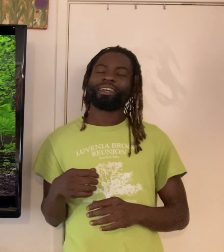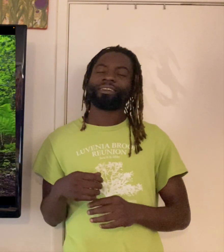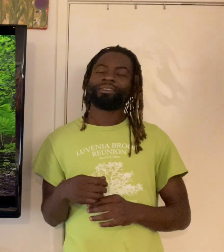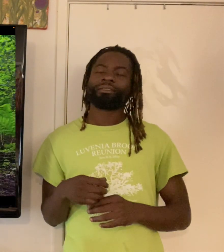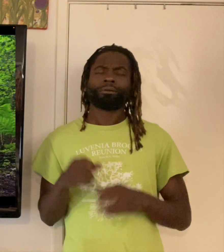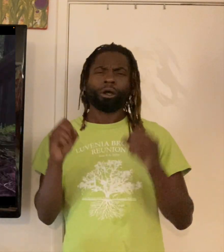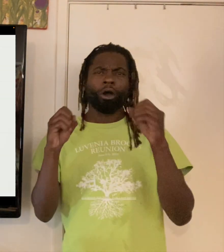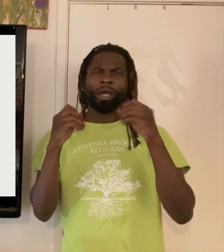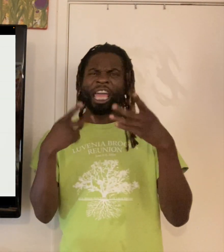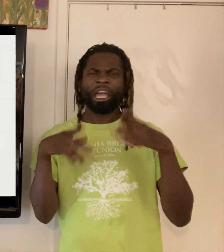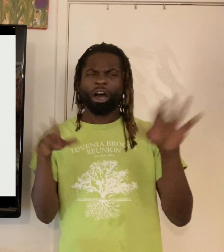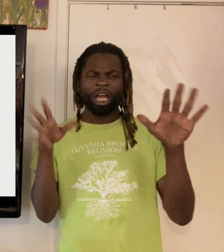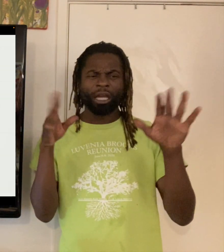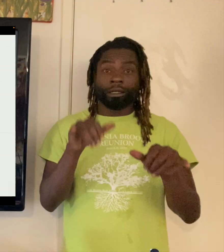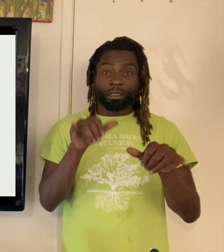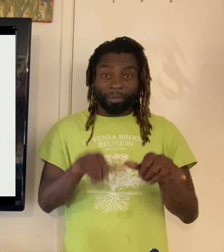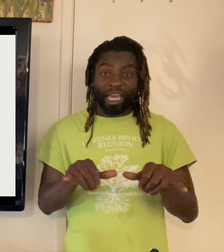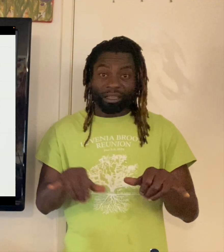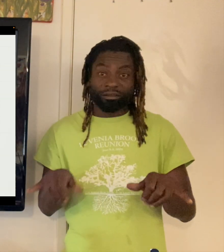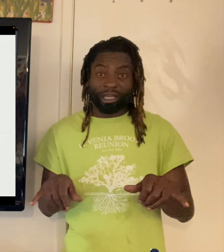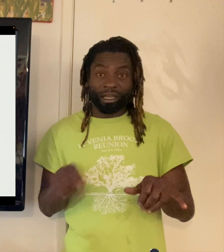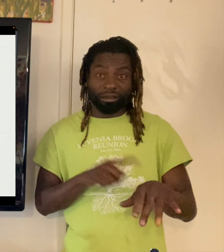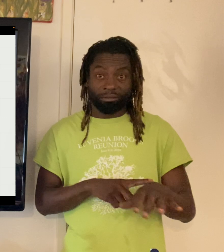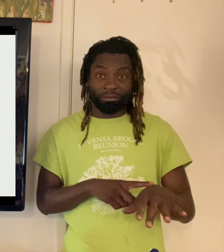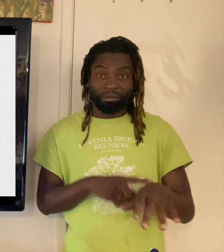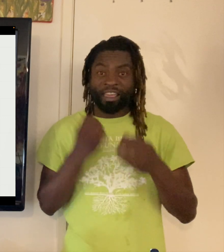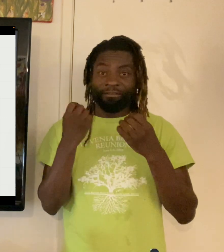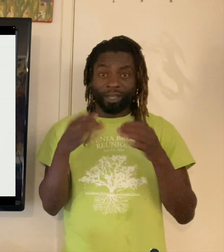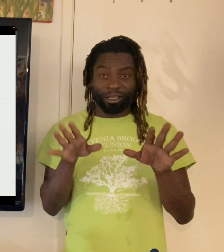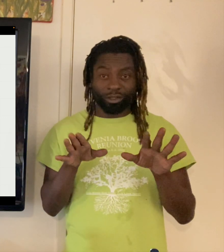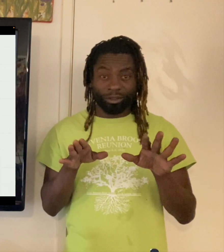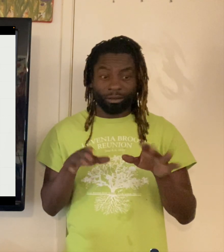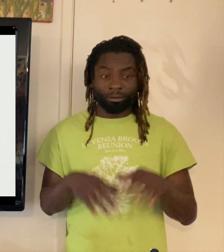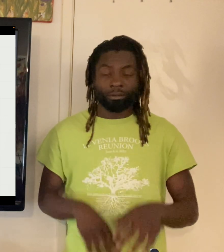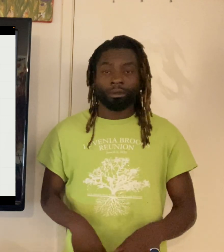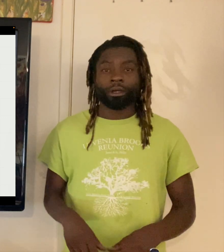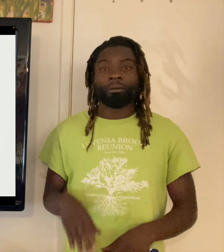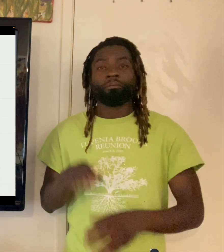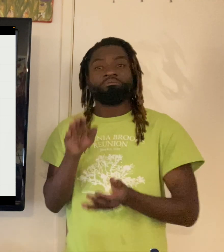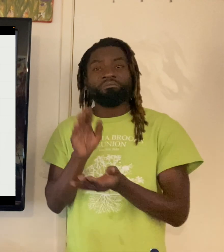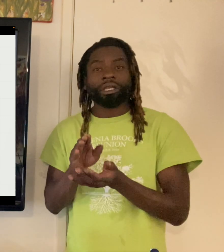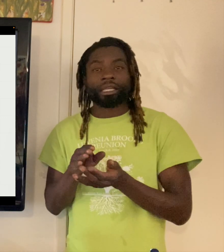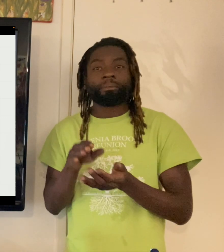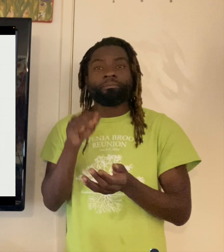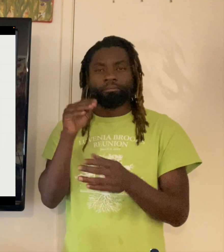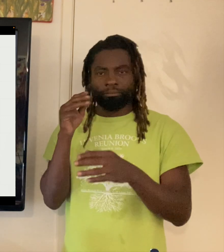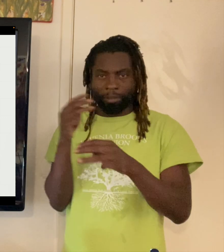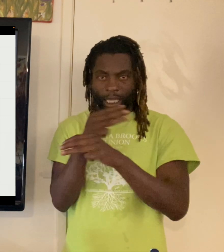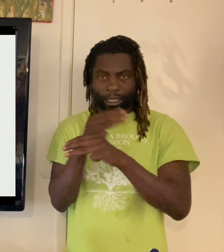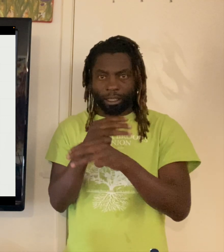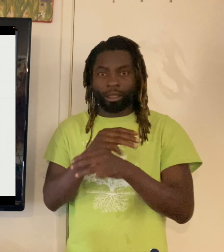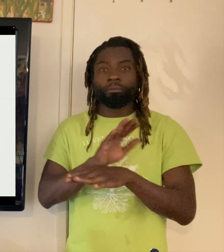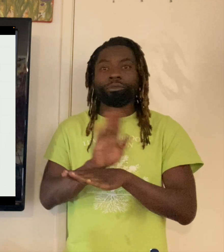enough. Okay, that is all the time today we have for patterns.